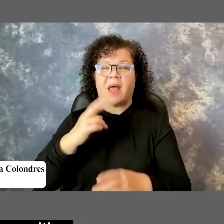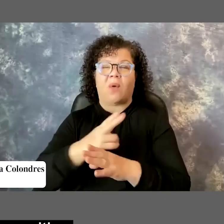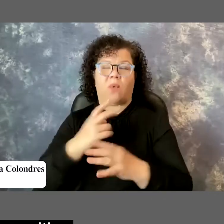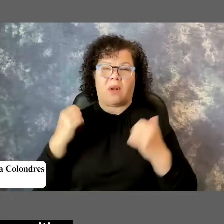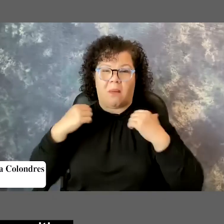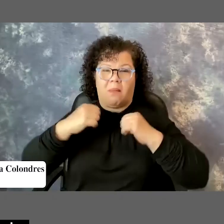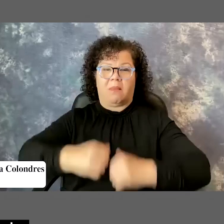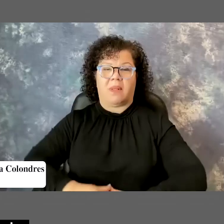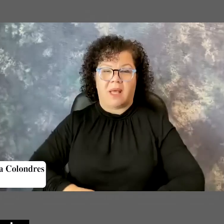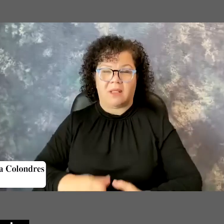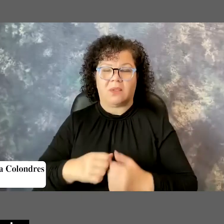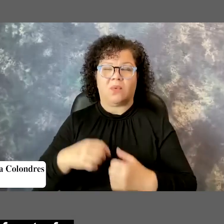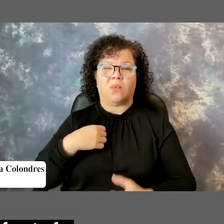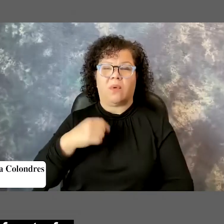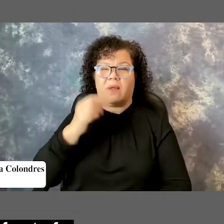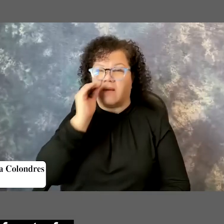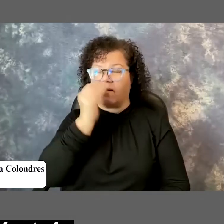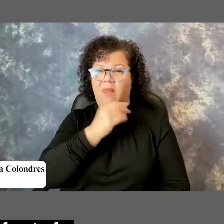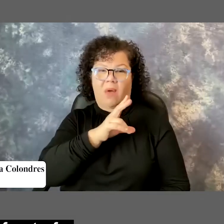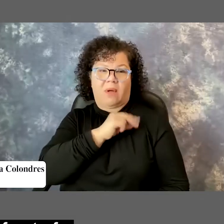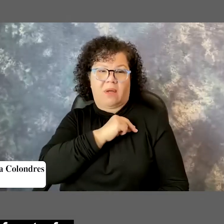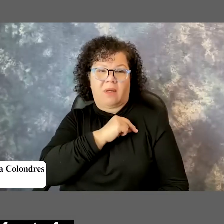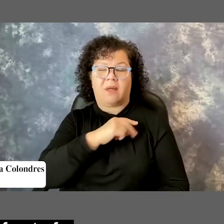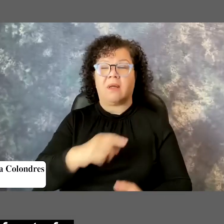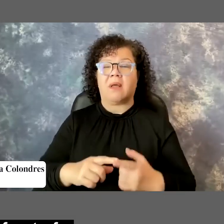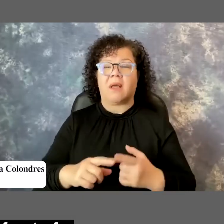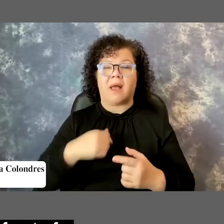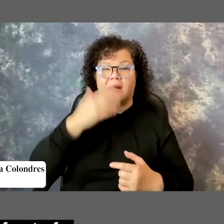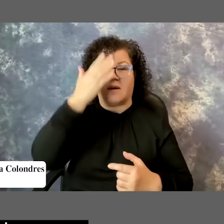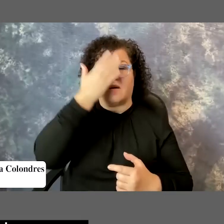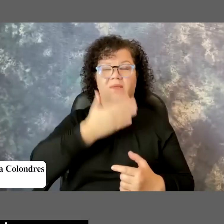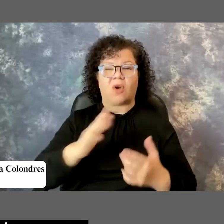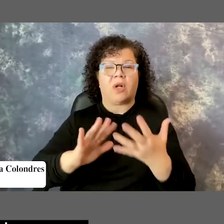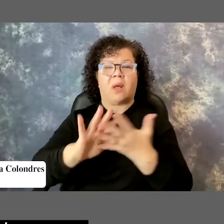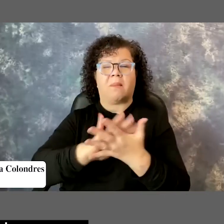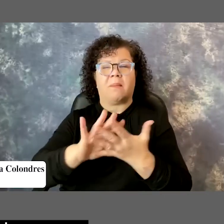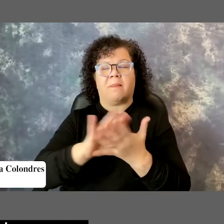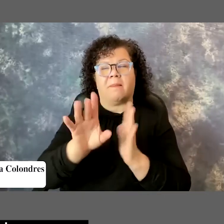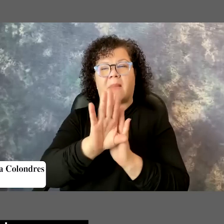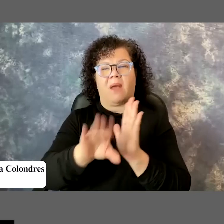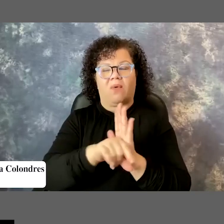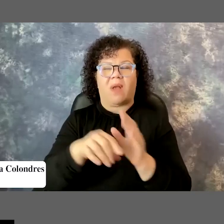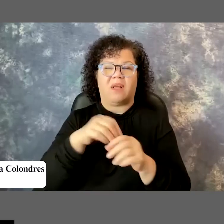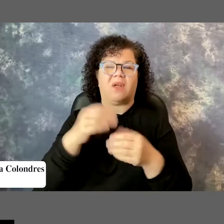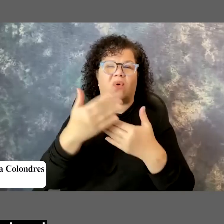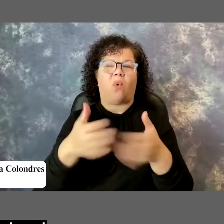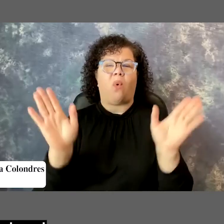a flower lapel pin, and I'm sitting in front of a blurred background in an open office